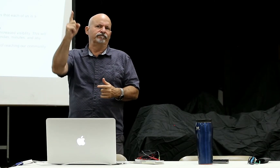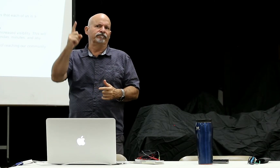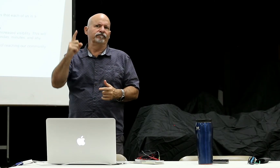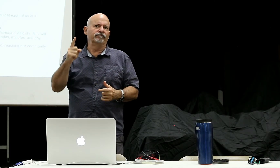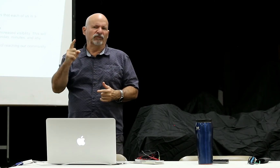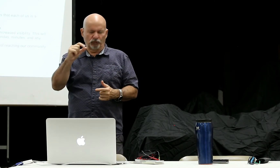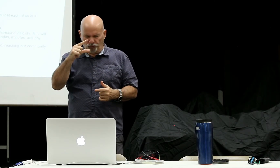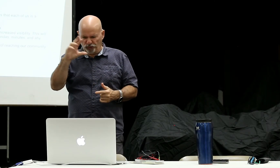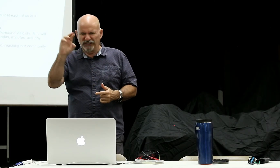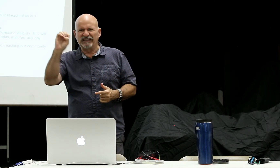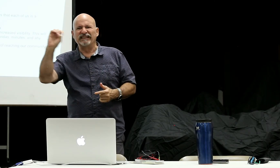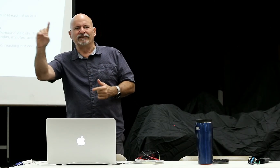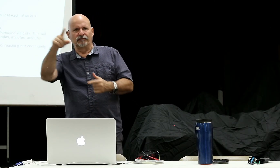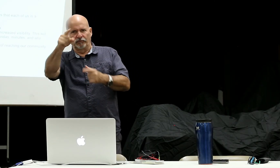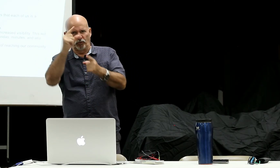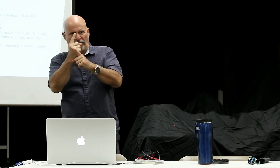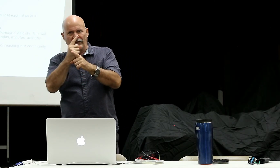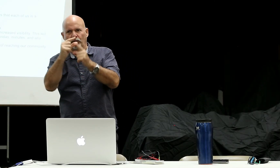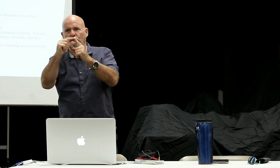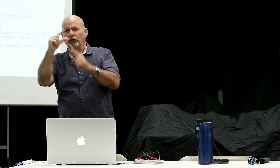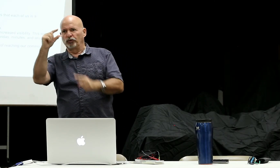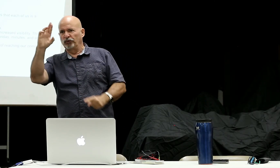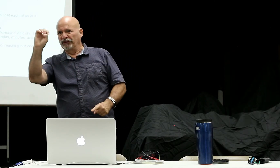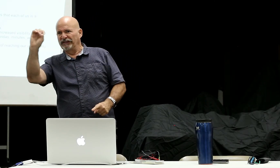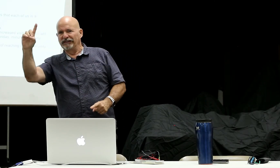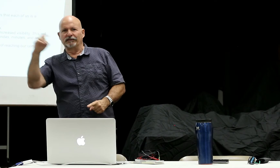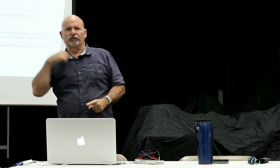but now the way things are being run